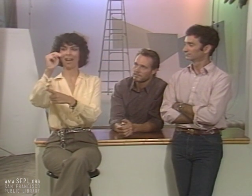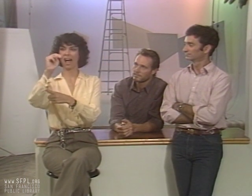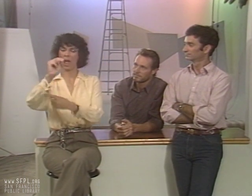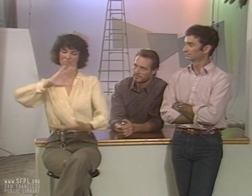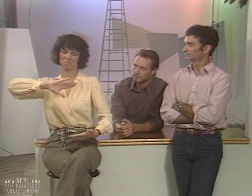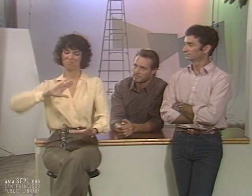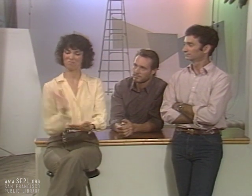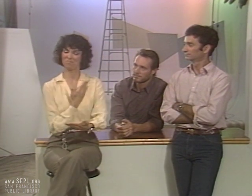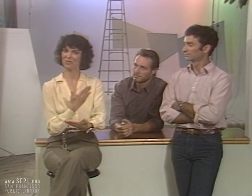Music?